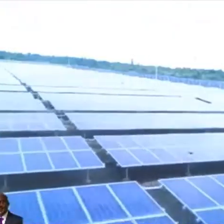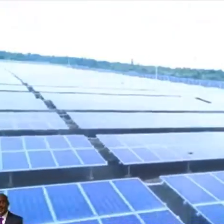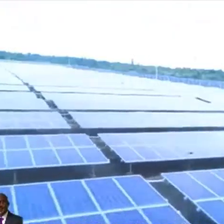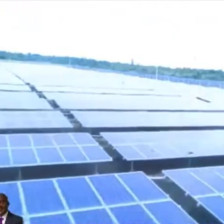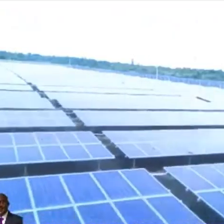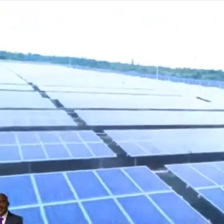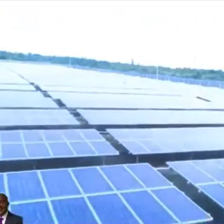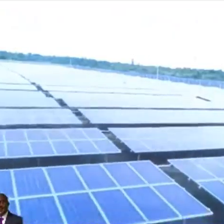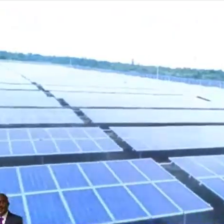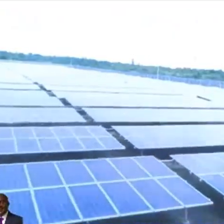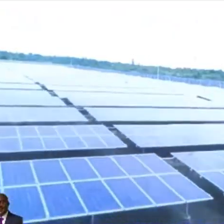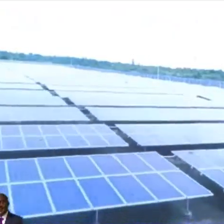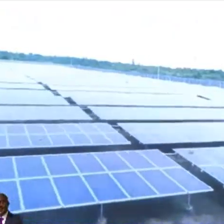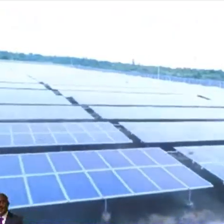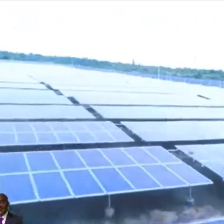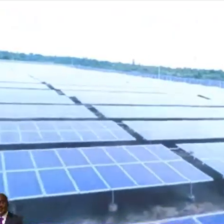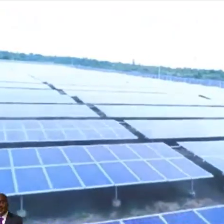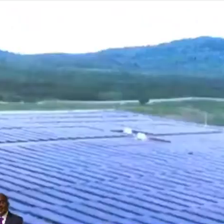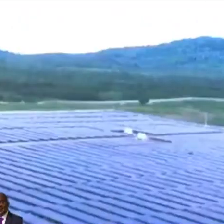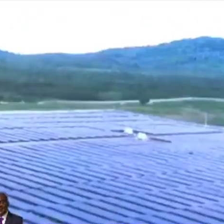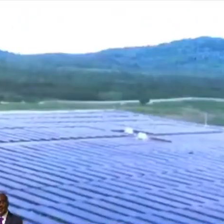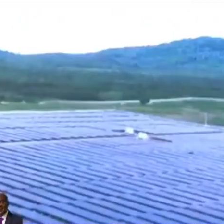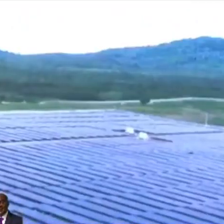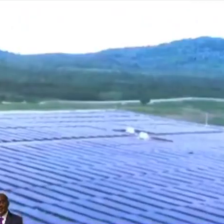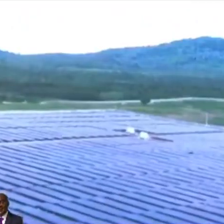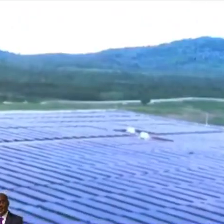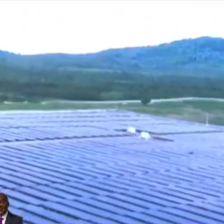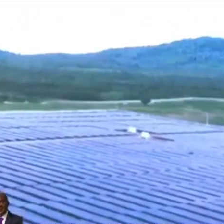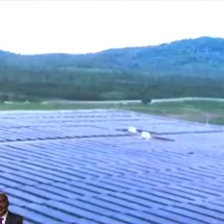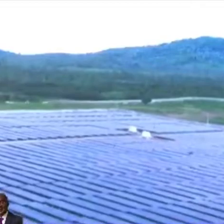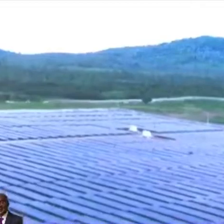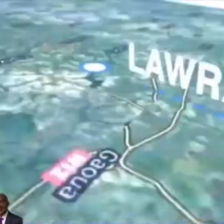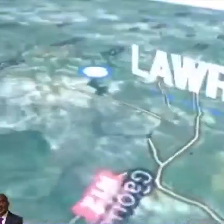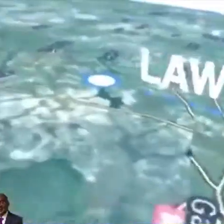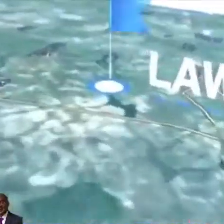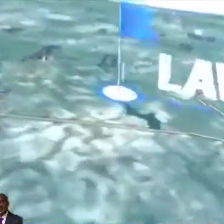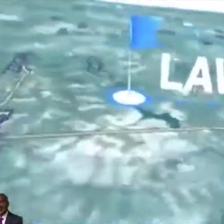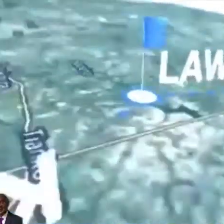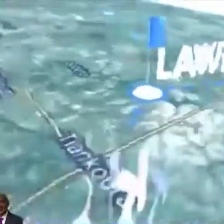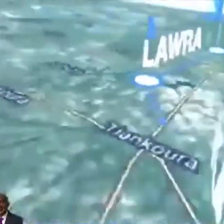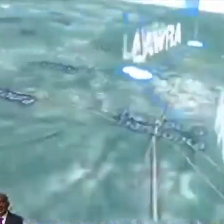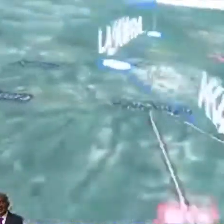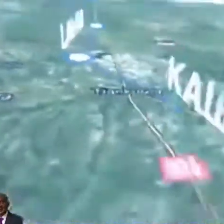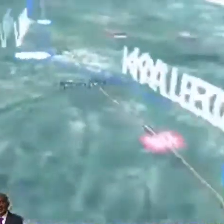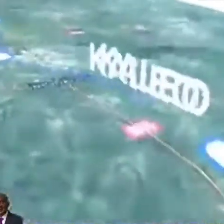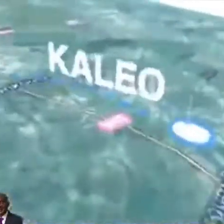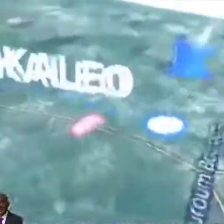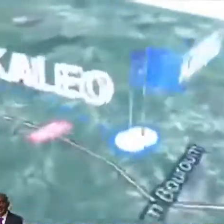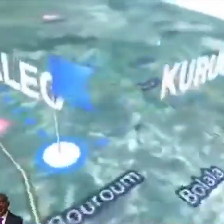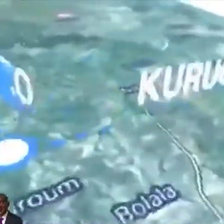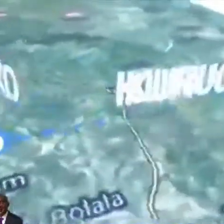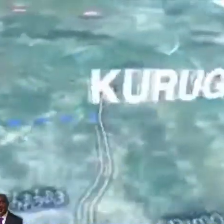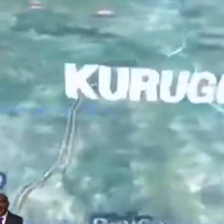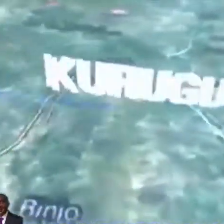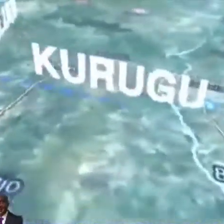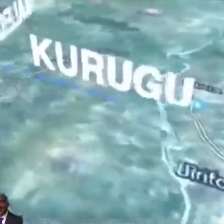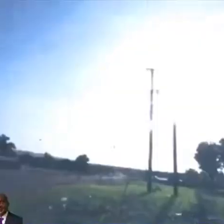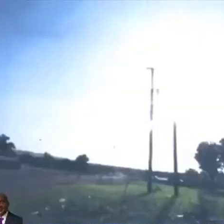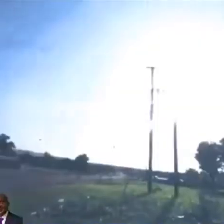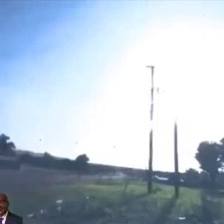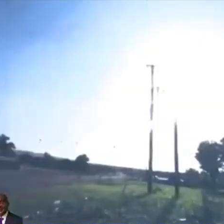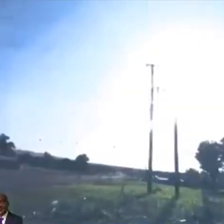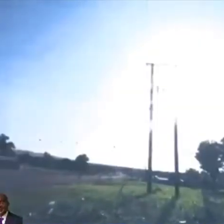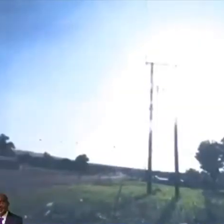grid. Besides this, there are 3 more under construction in Laura, Kaleo, Bui, and Kurugu,